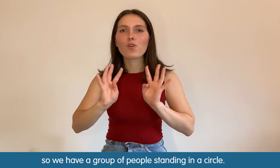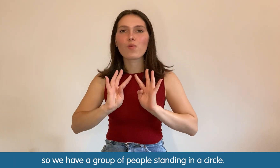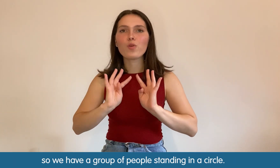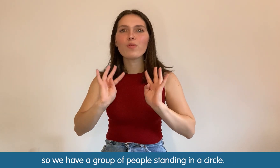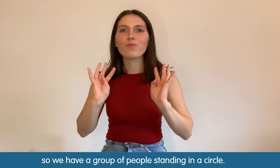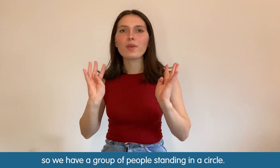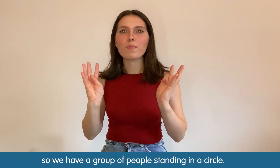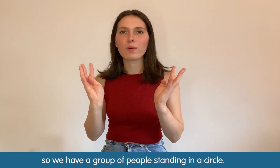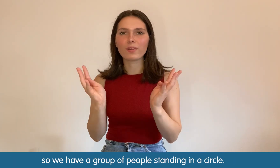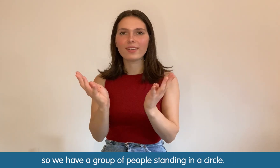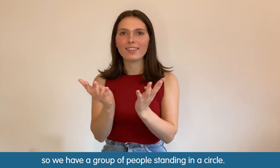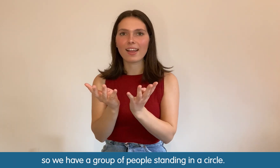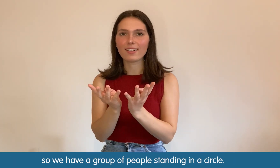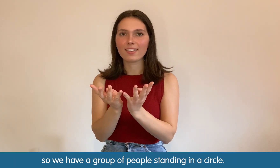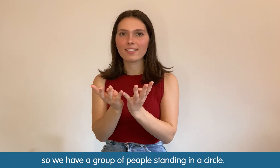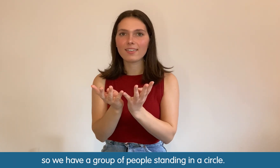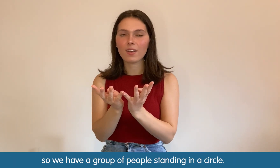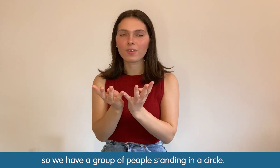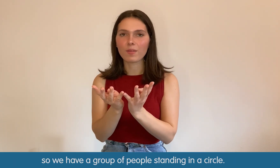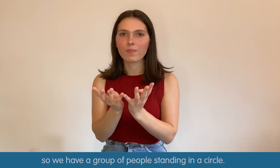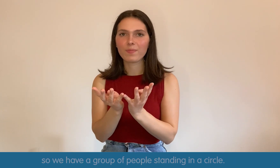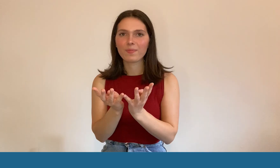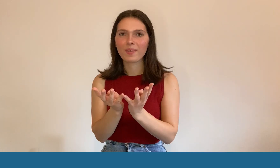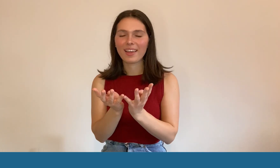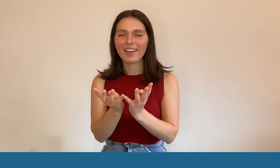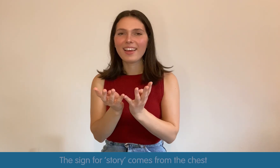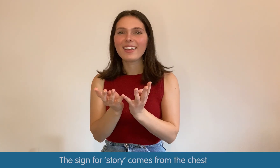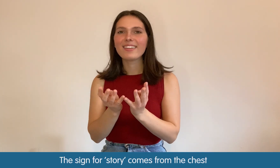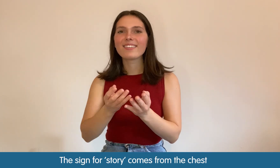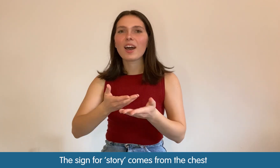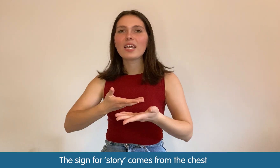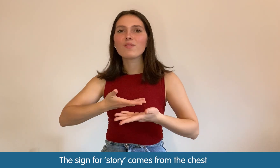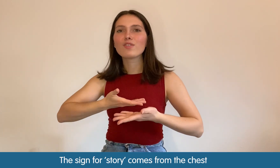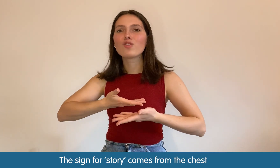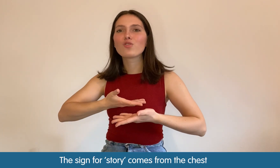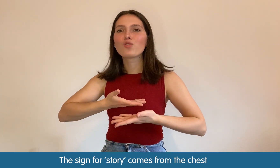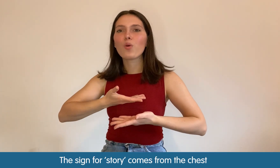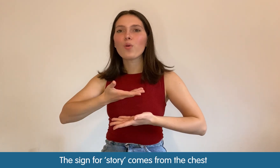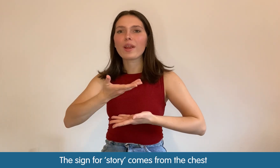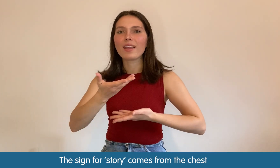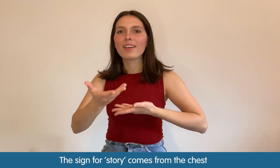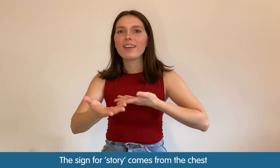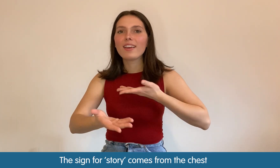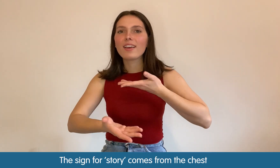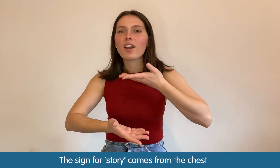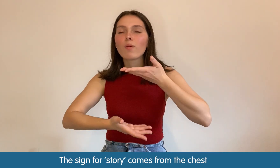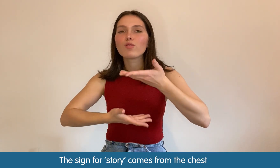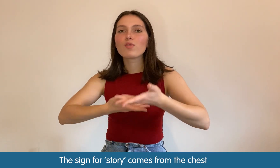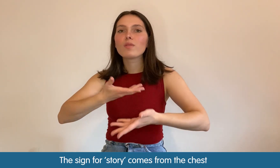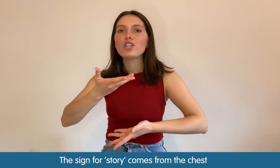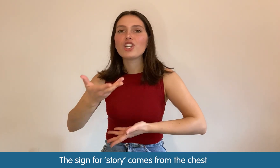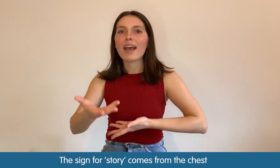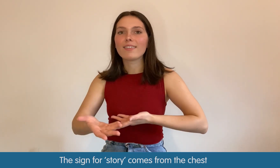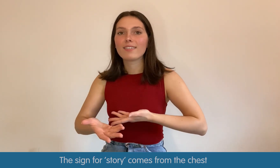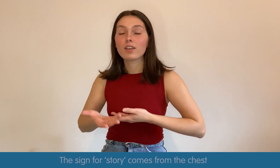group of people standing in a circle. The sign for story comes from the chest.